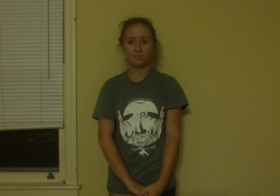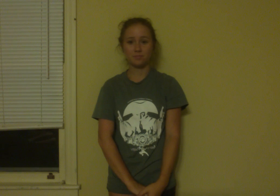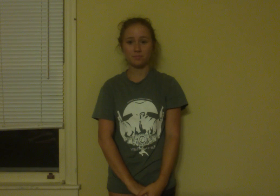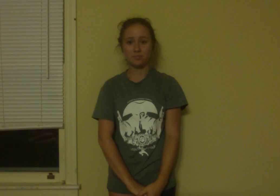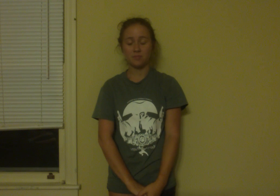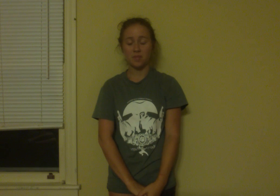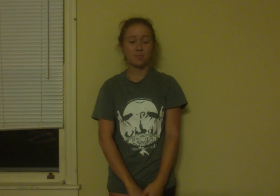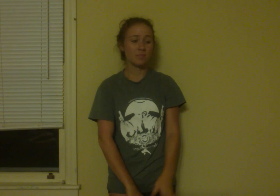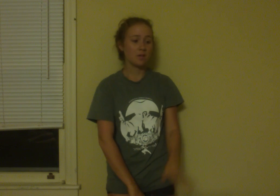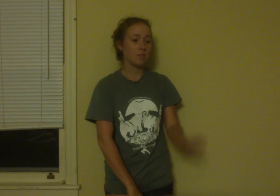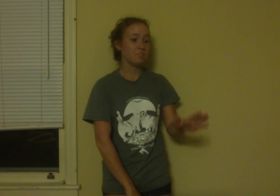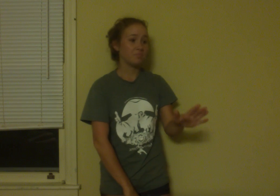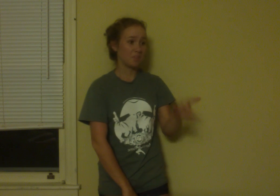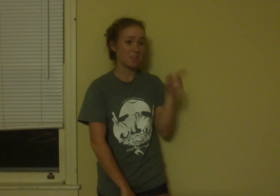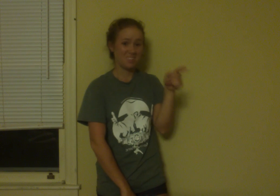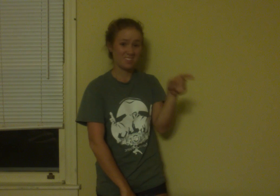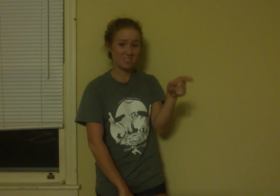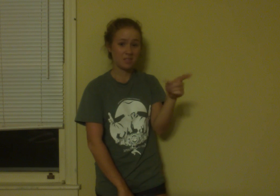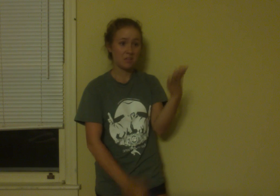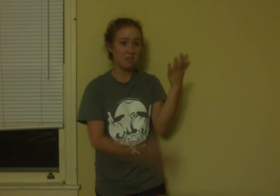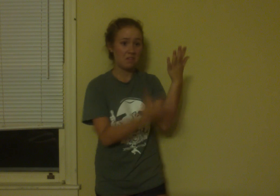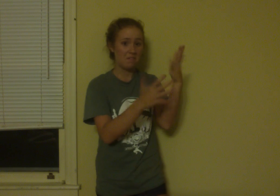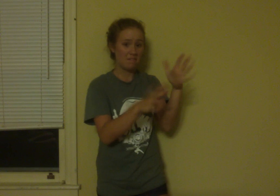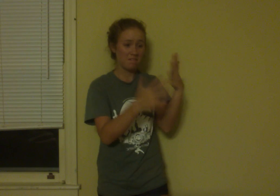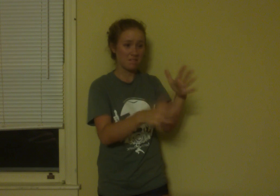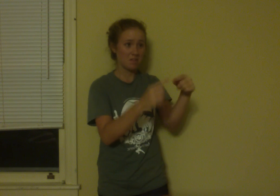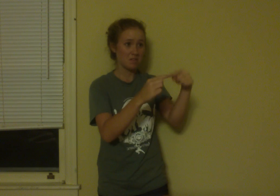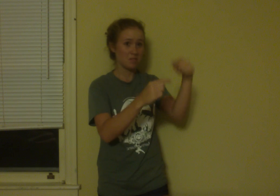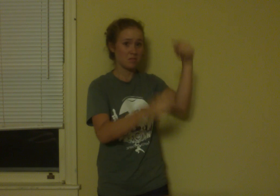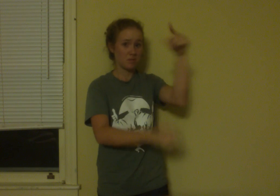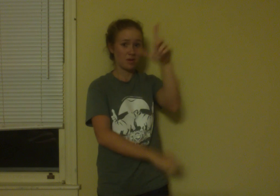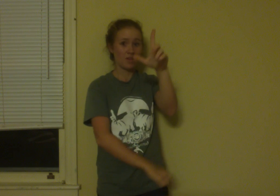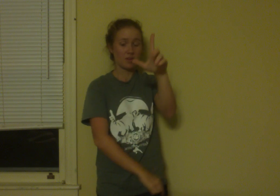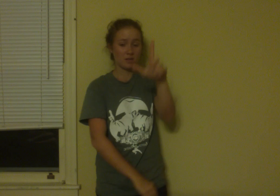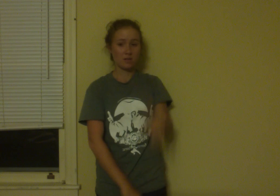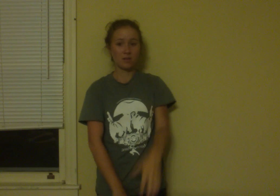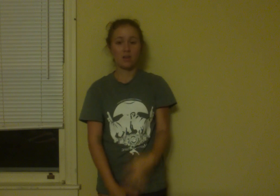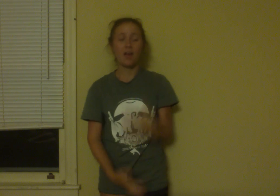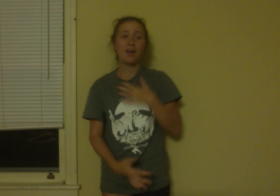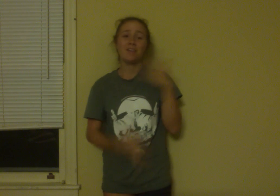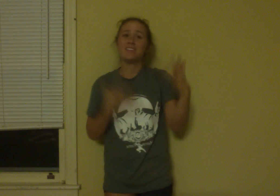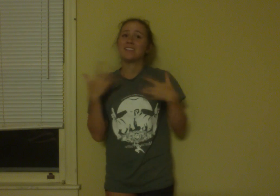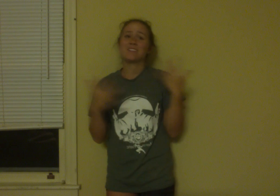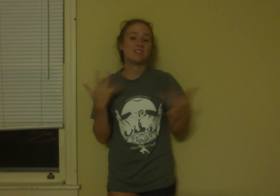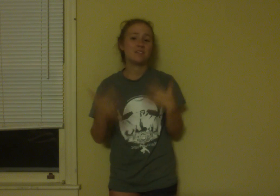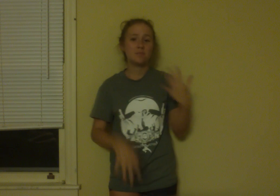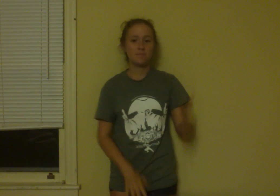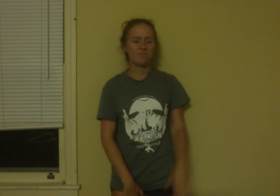did finally send La Dura Dura, I was really happy for him. And it only made me want to do it even